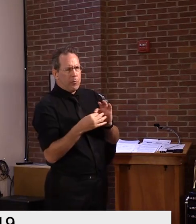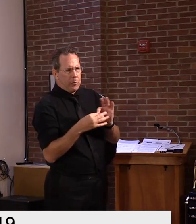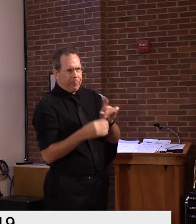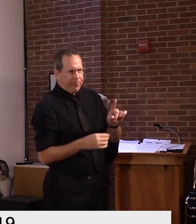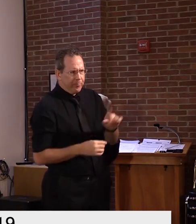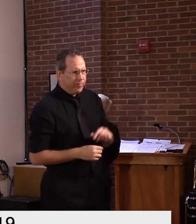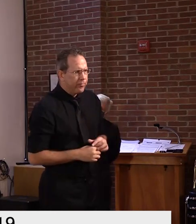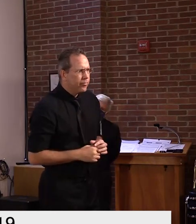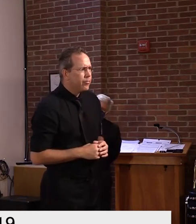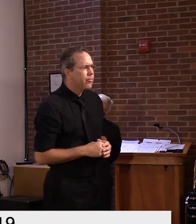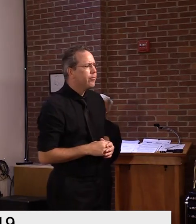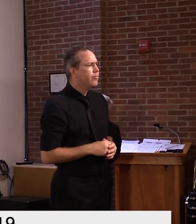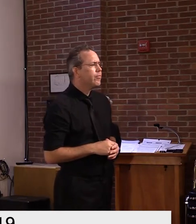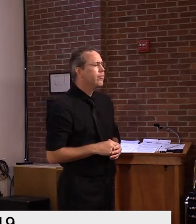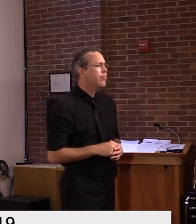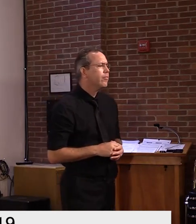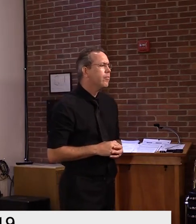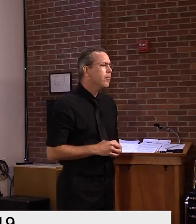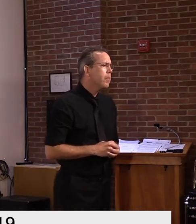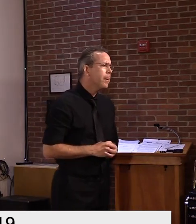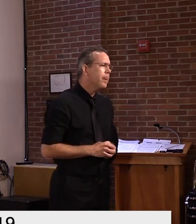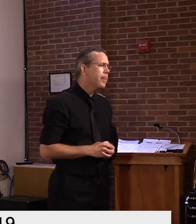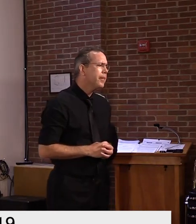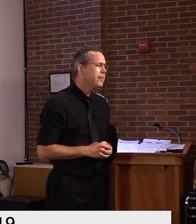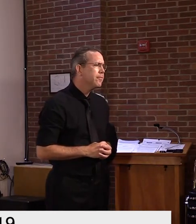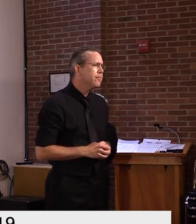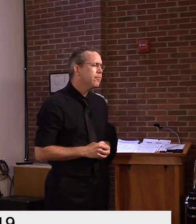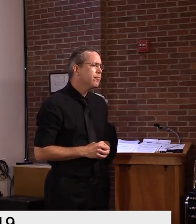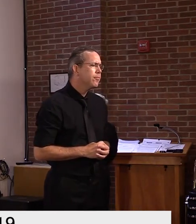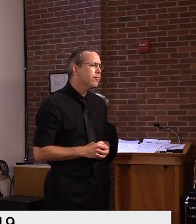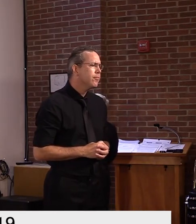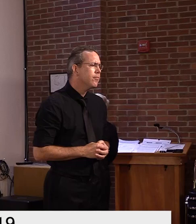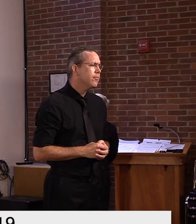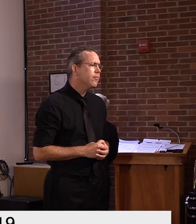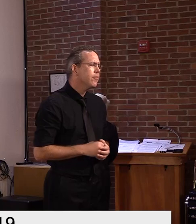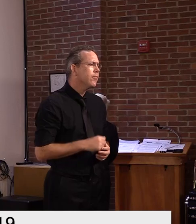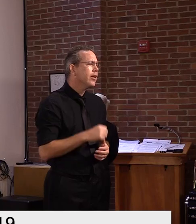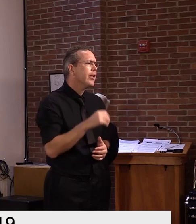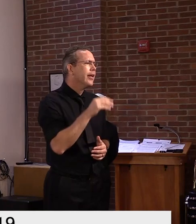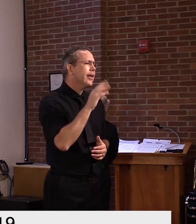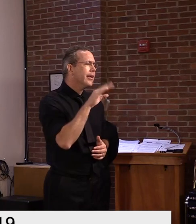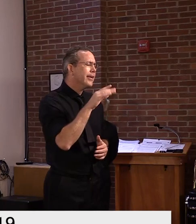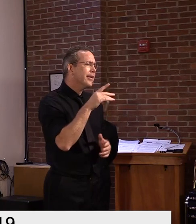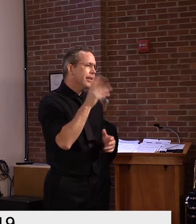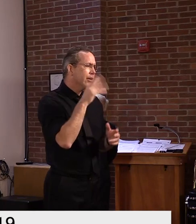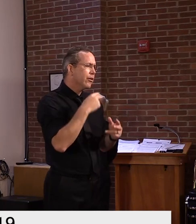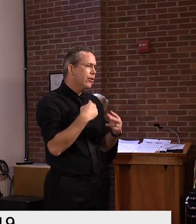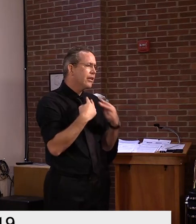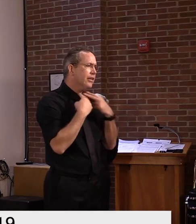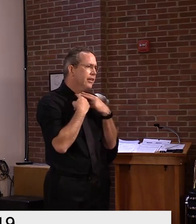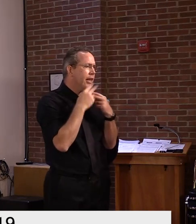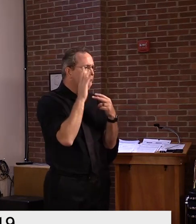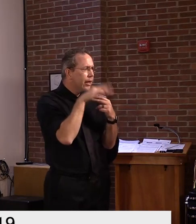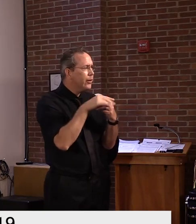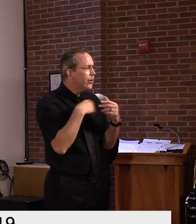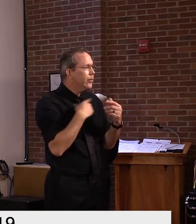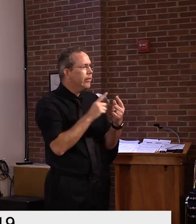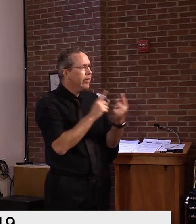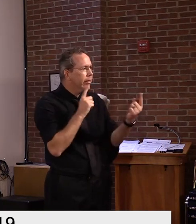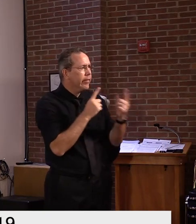impact of the unfortunate physical distancing and masking we all have to abide by, and that all of